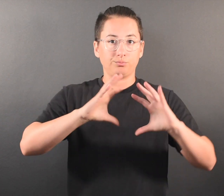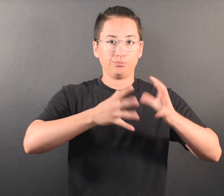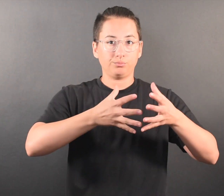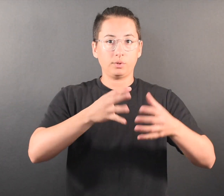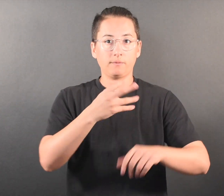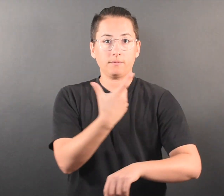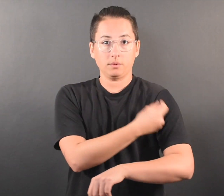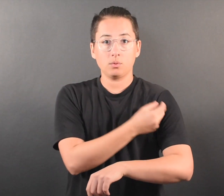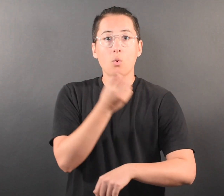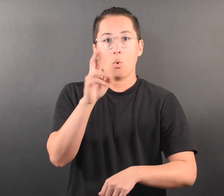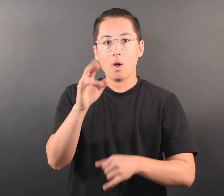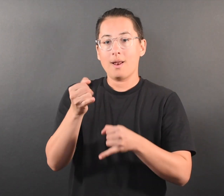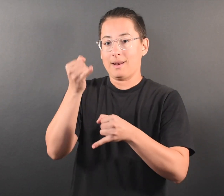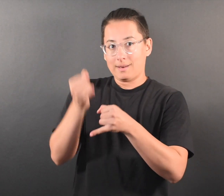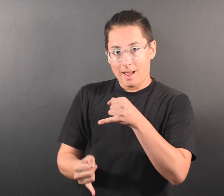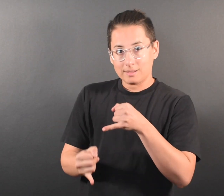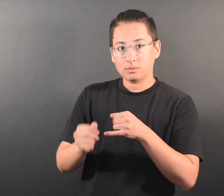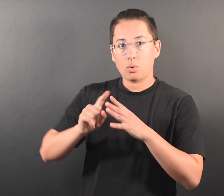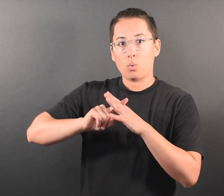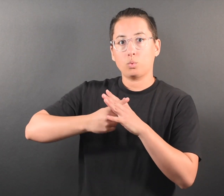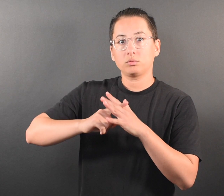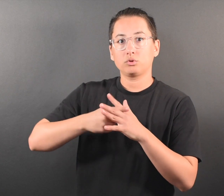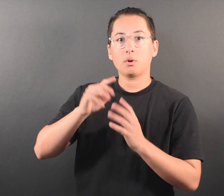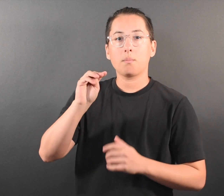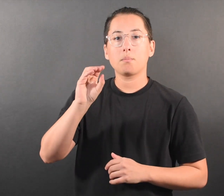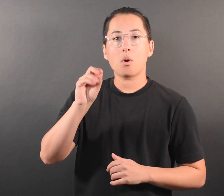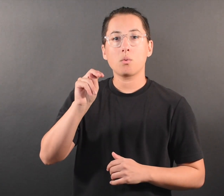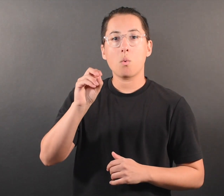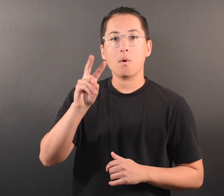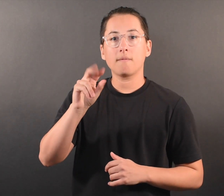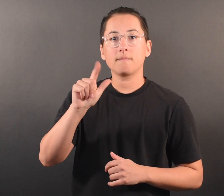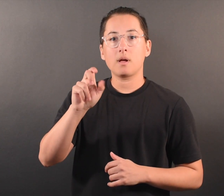of vaccine or last original monovalent booster shot.